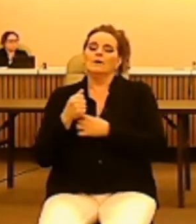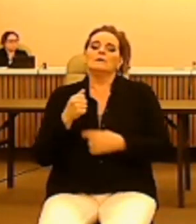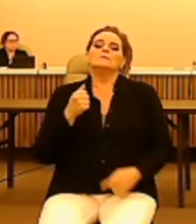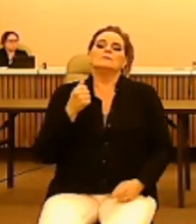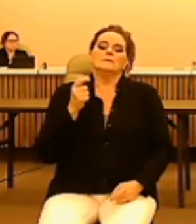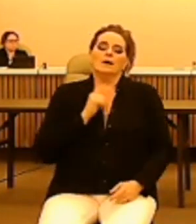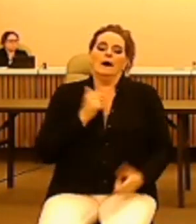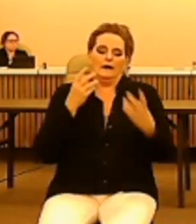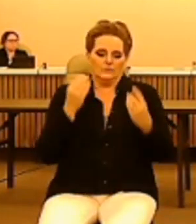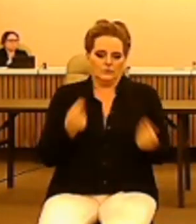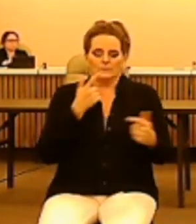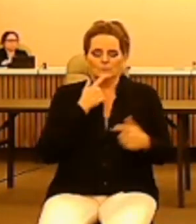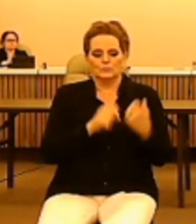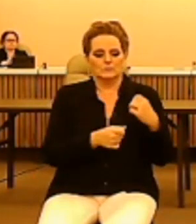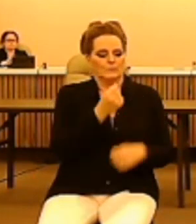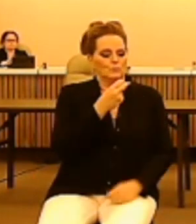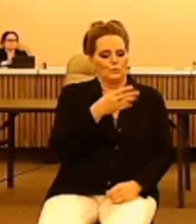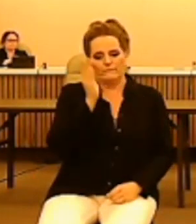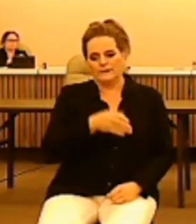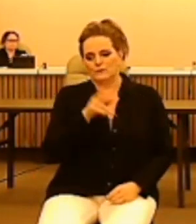board members, I have resolution number 12-203,